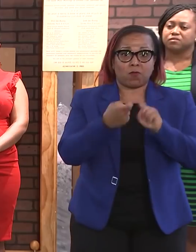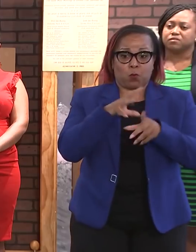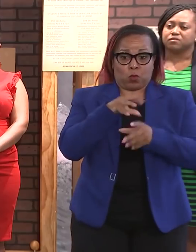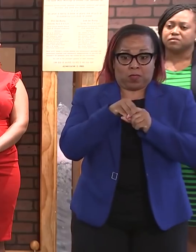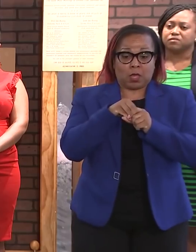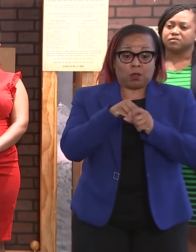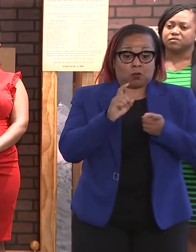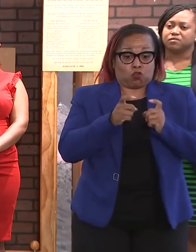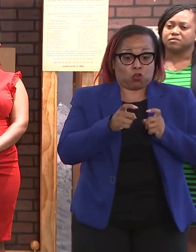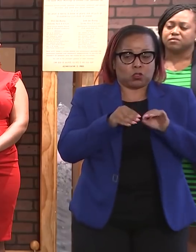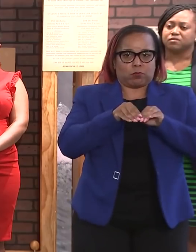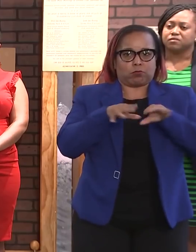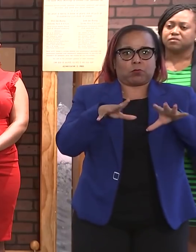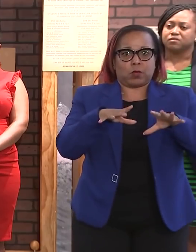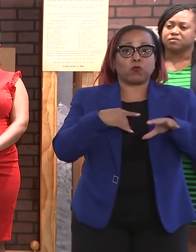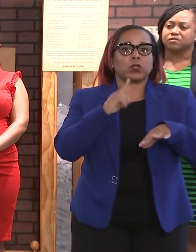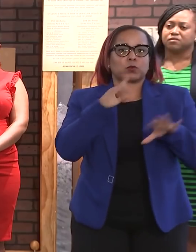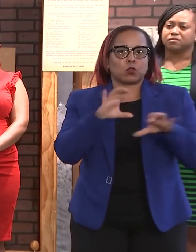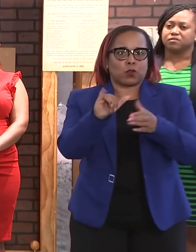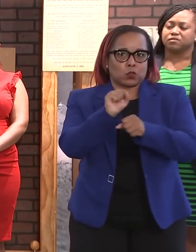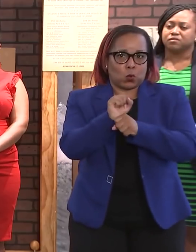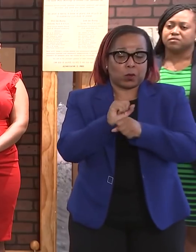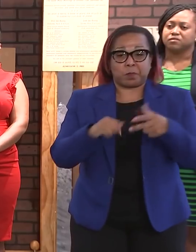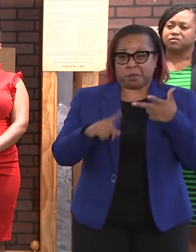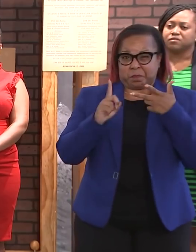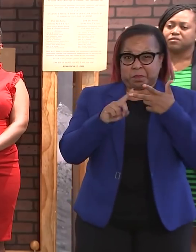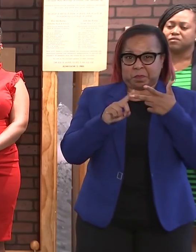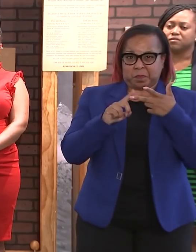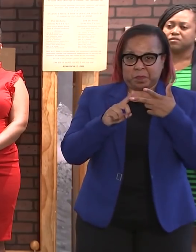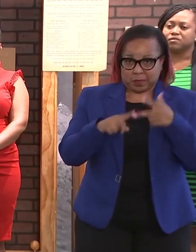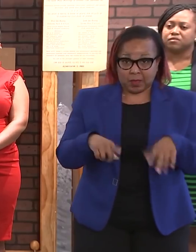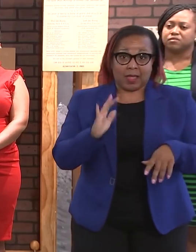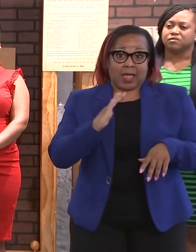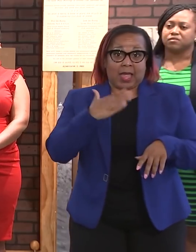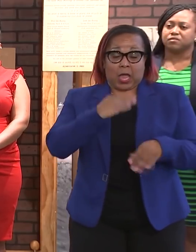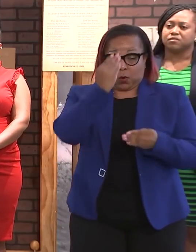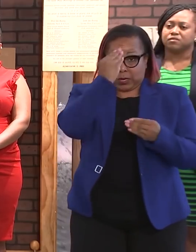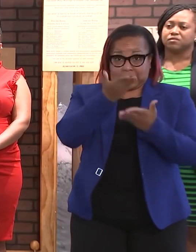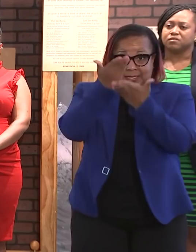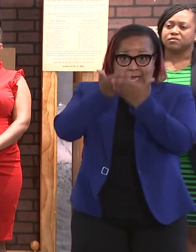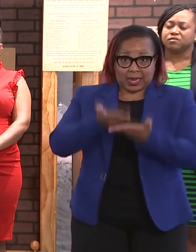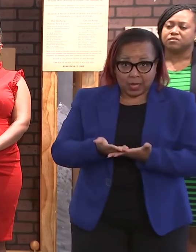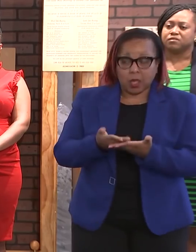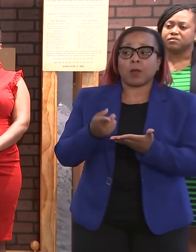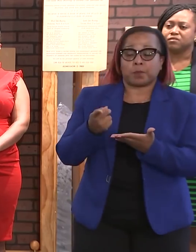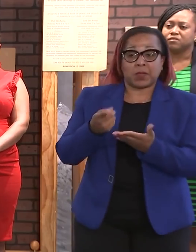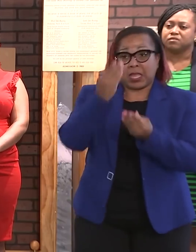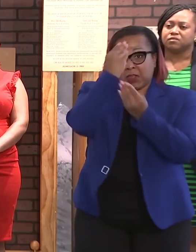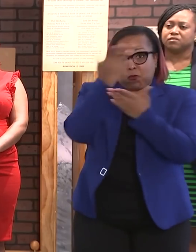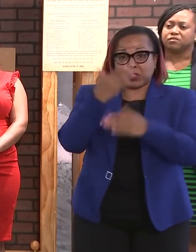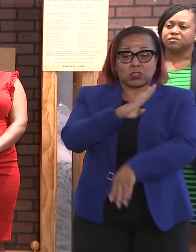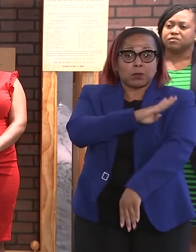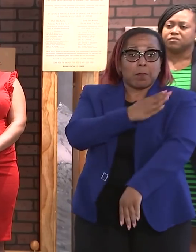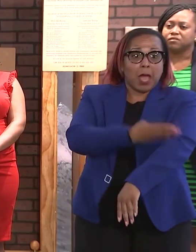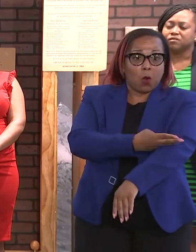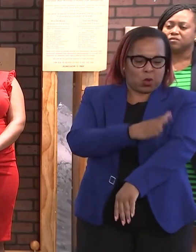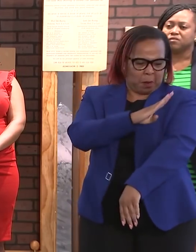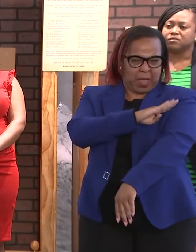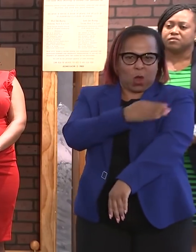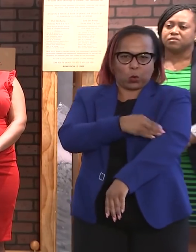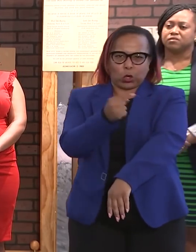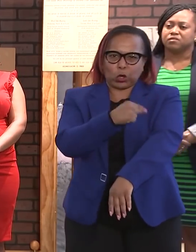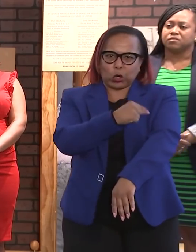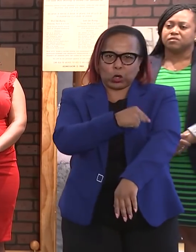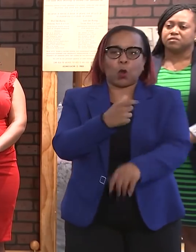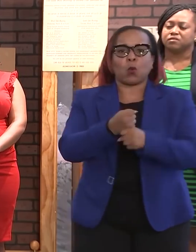if we're going to be serious about doing this work. And thirdly, we're democratizing our data. Because information is power,